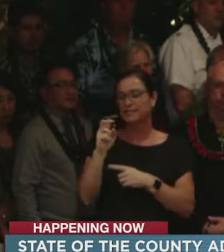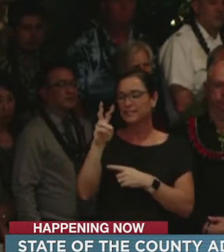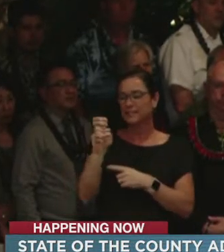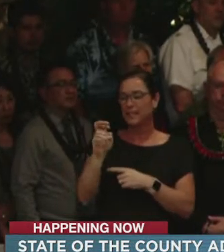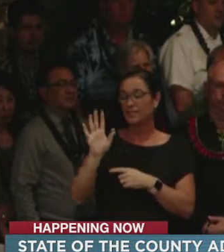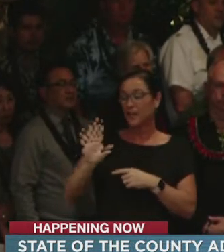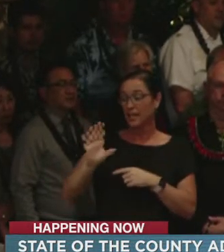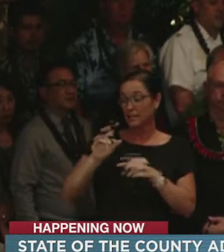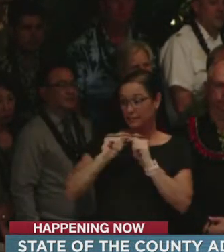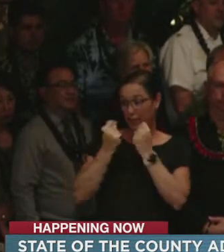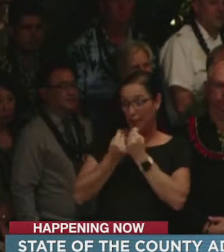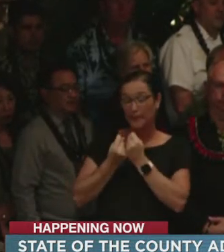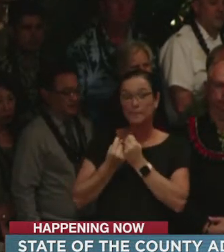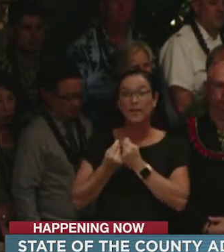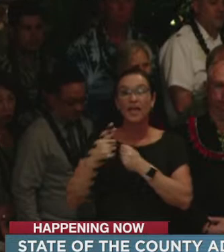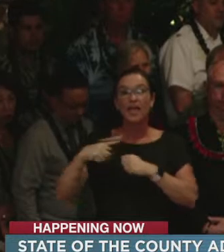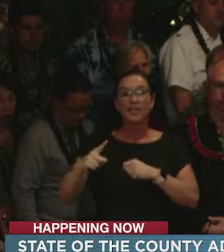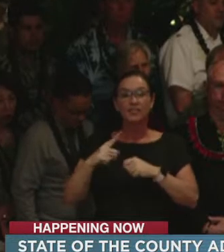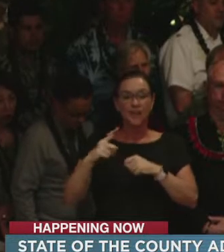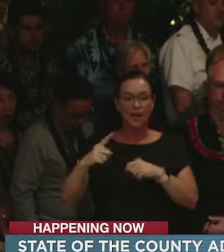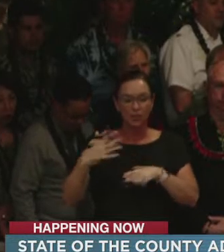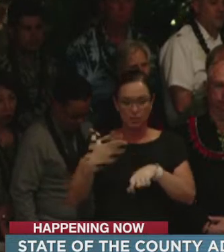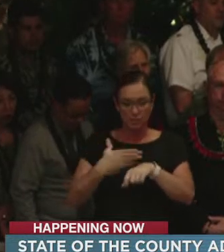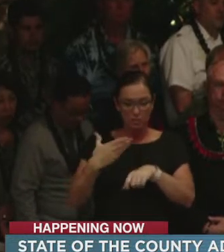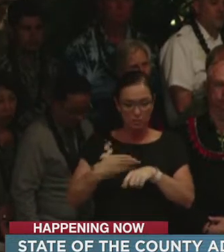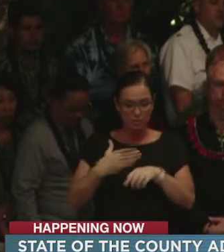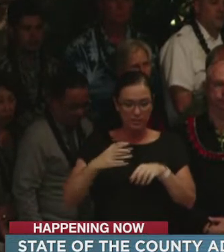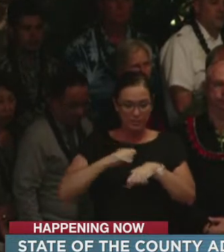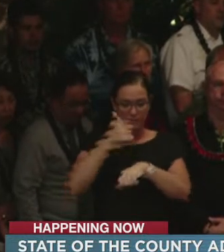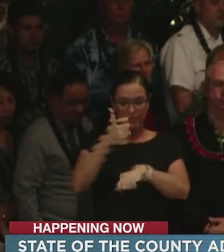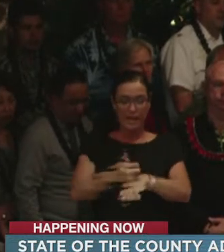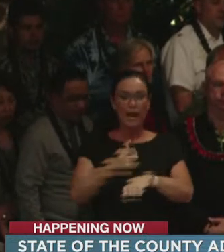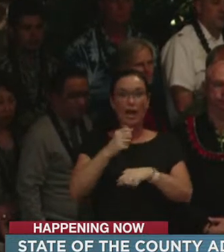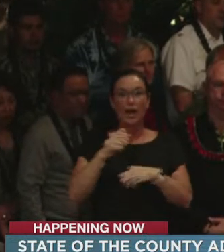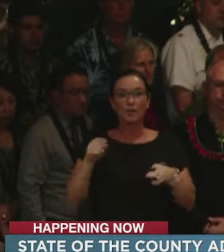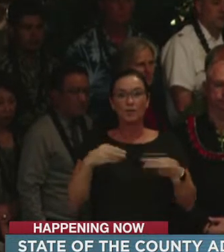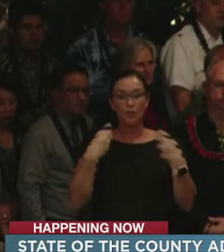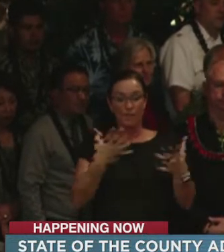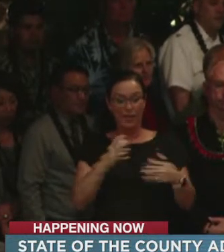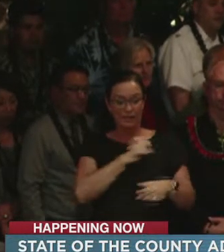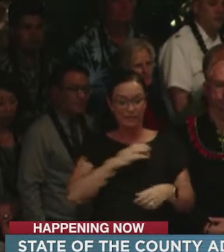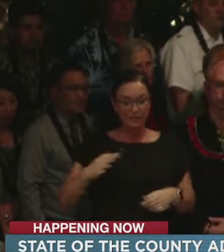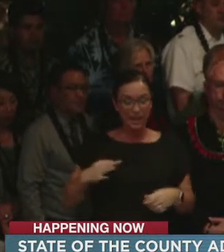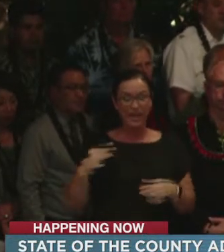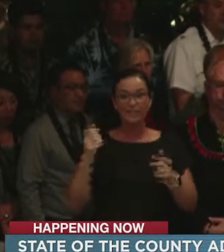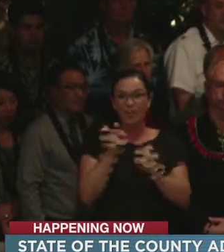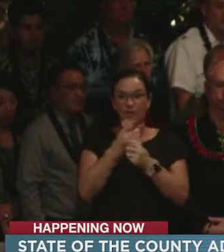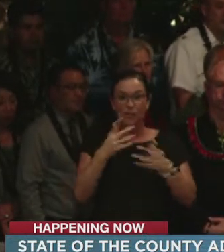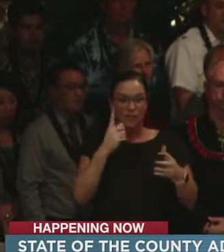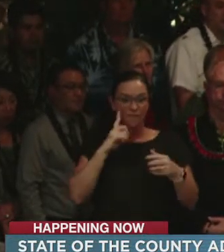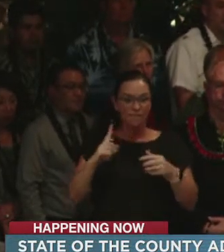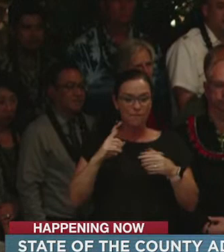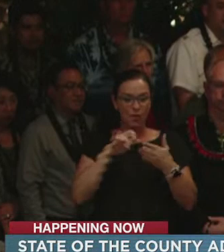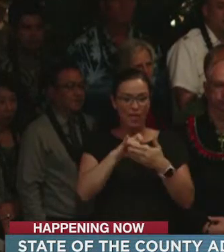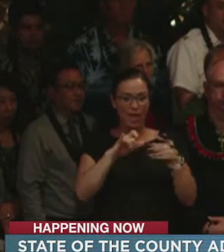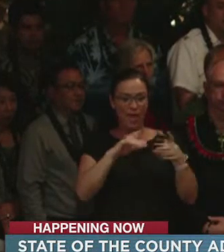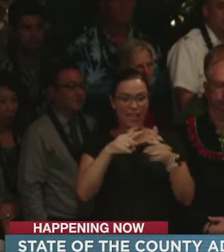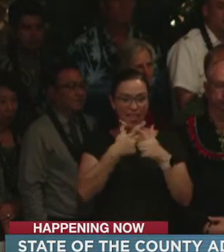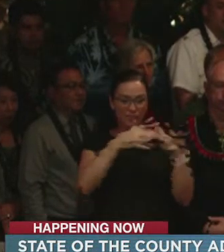who resurfaced, set up, staffed, and broke down the traffic hazard mitigation route after it was no longer